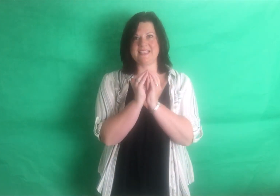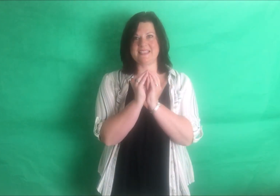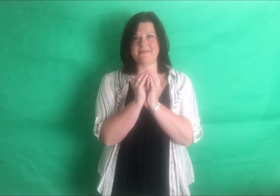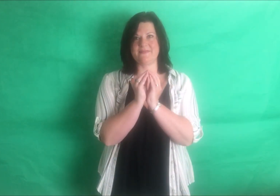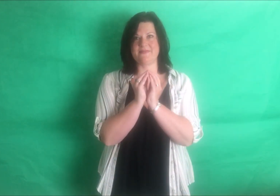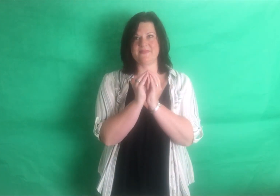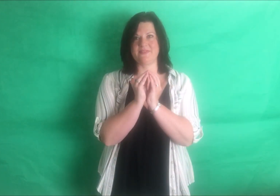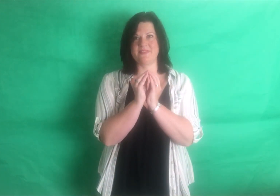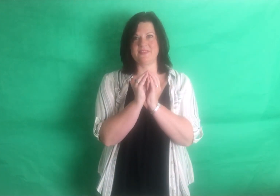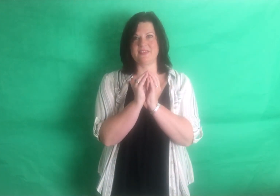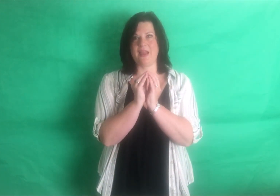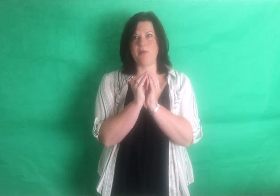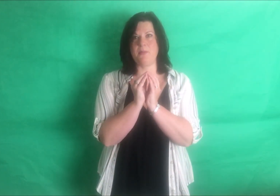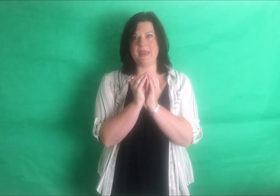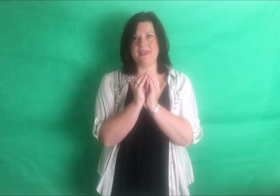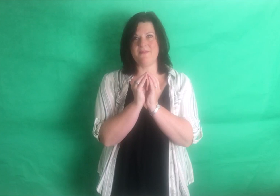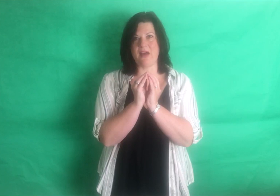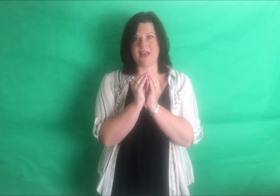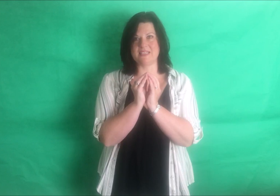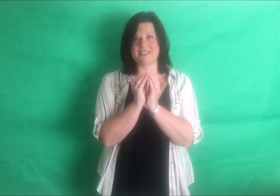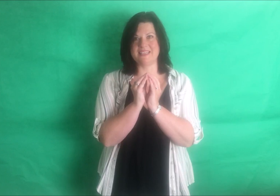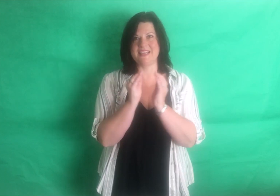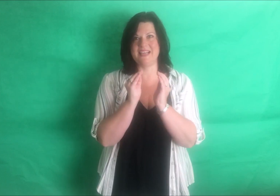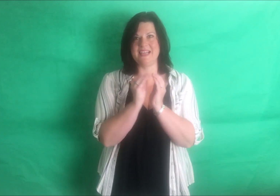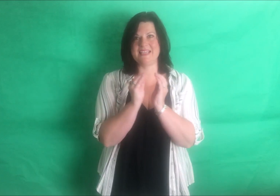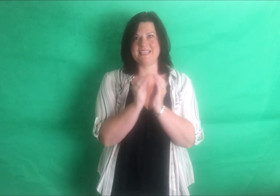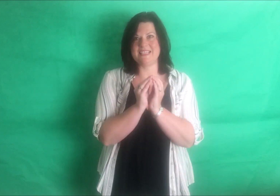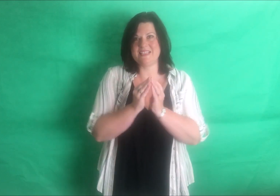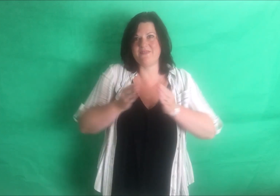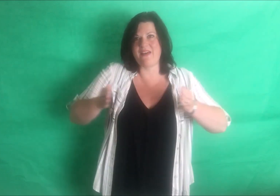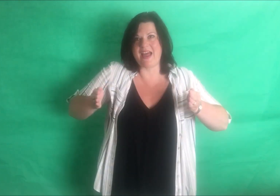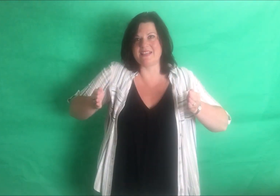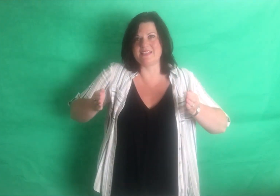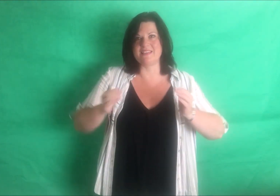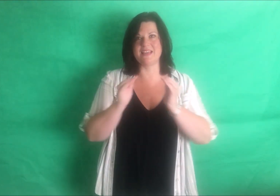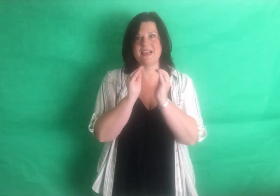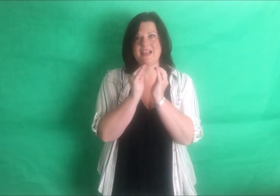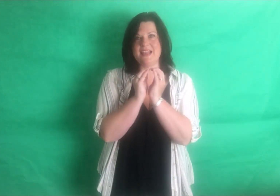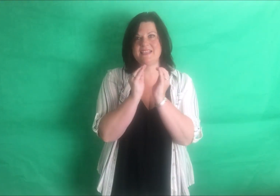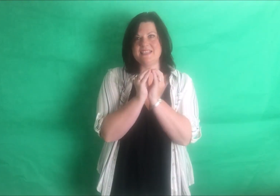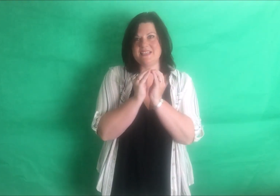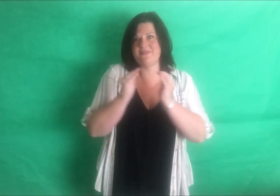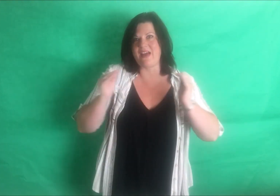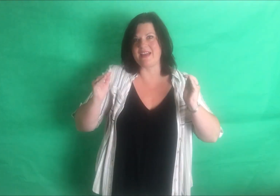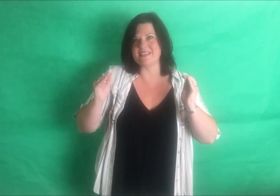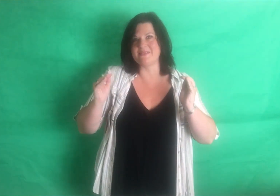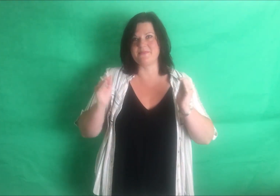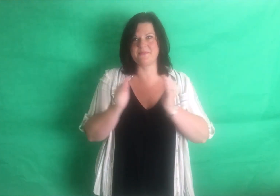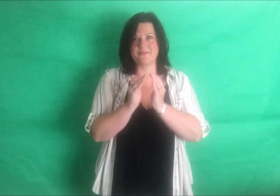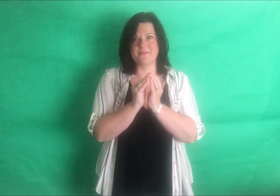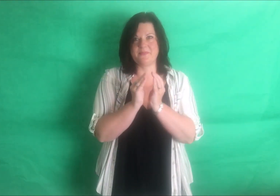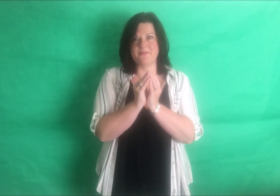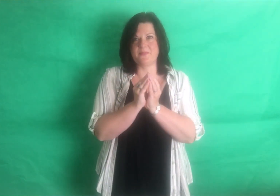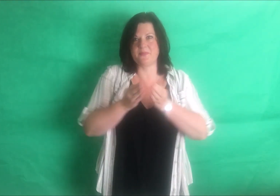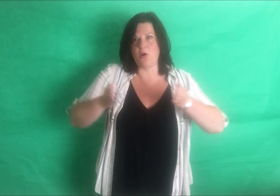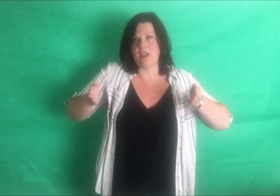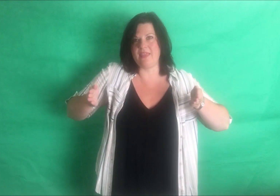lettuce. I'm going to make it fat. Lettuce is fat. Lettuce is fat. Or like